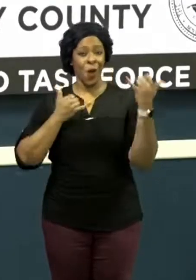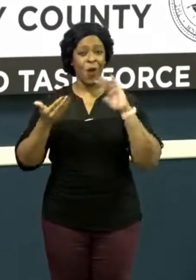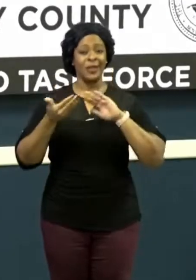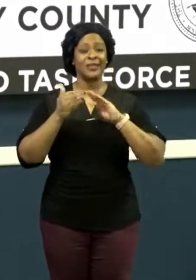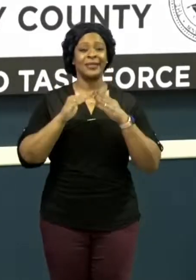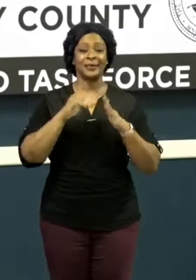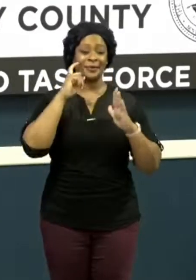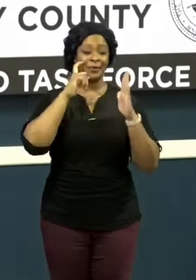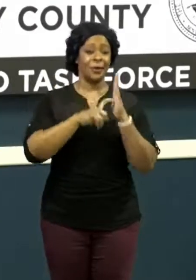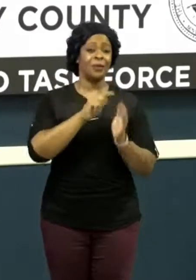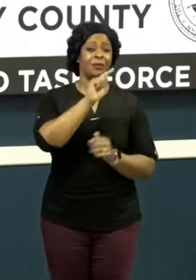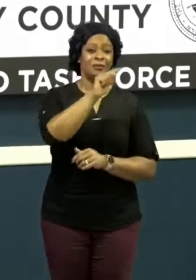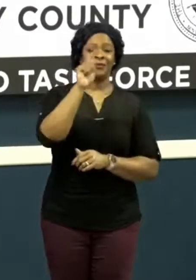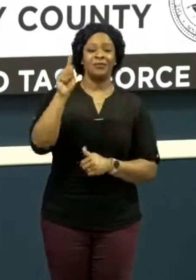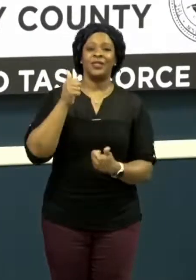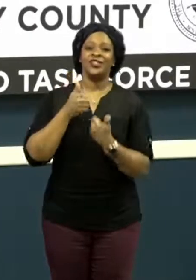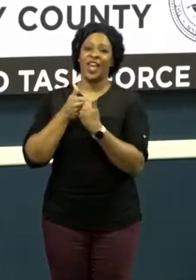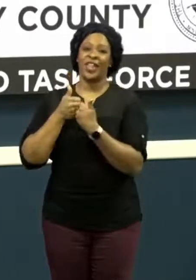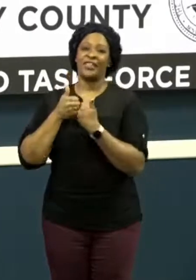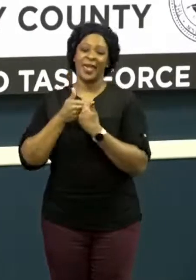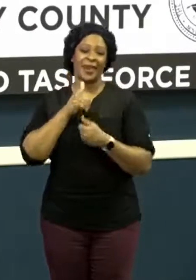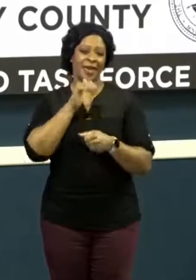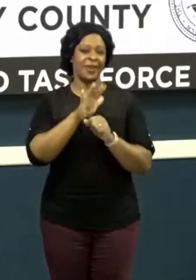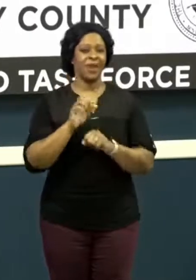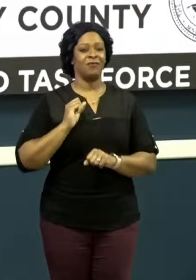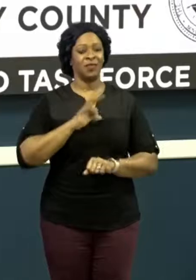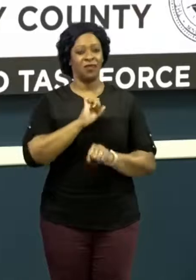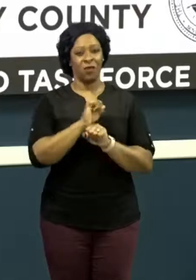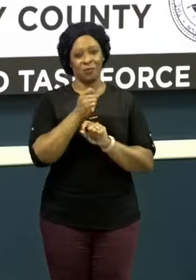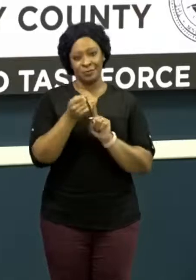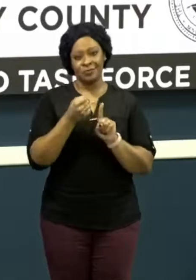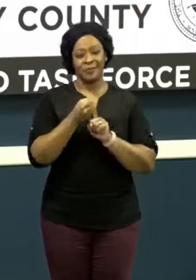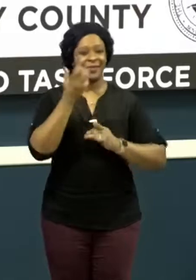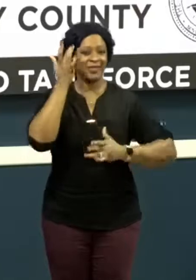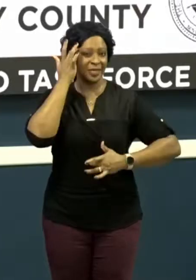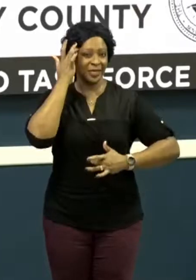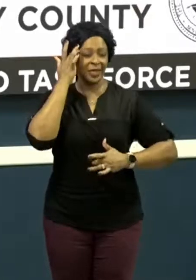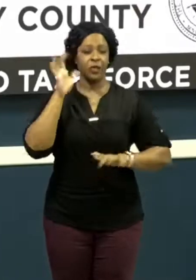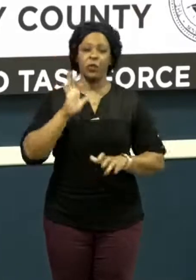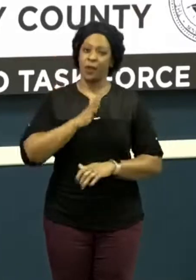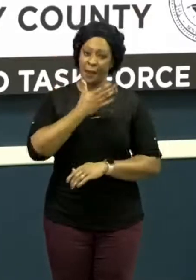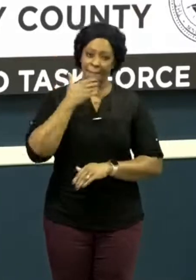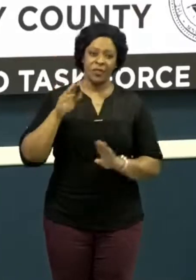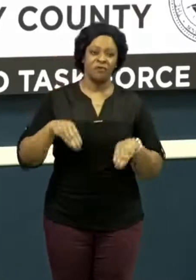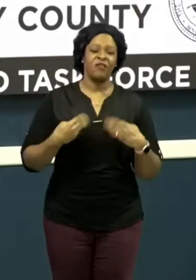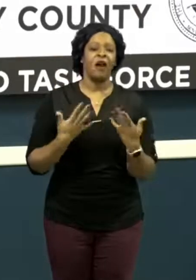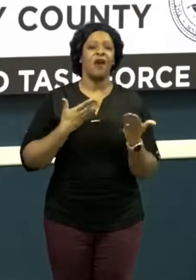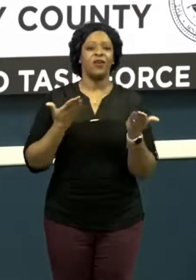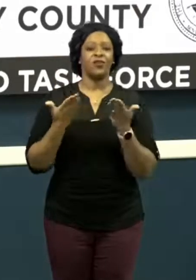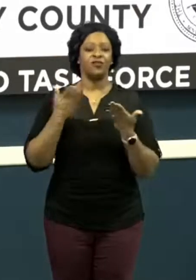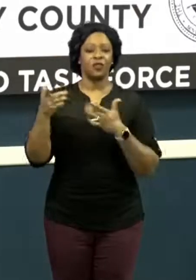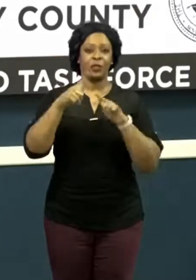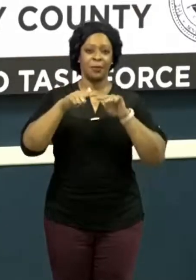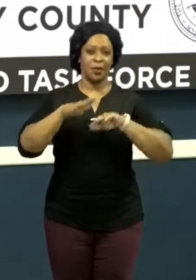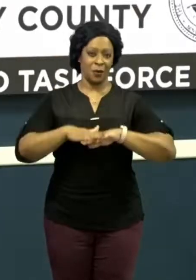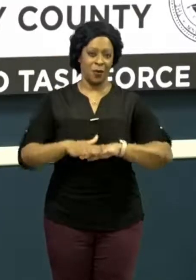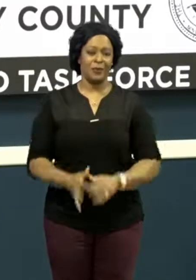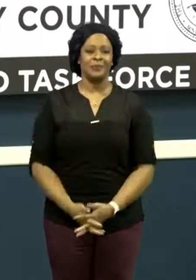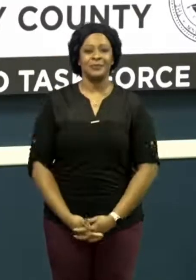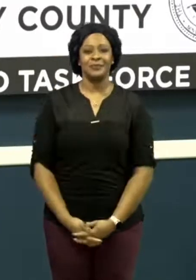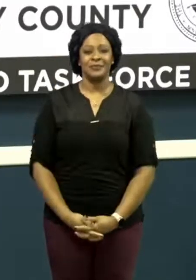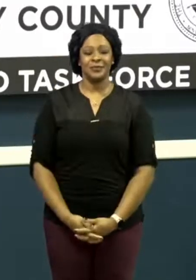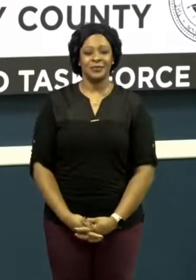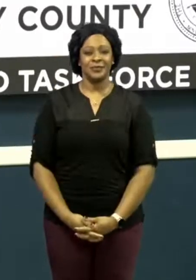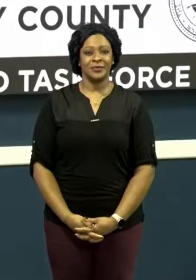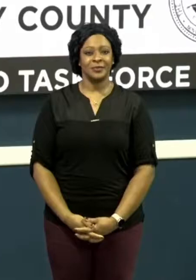are facing challenges with our staffs. And so we're doing our best to provide the services you can rely on.